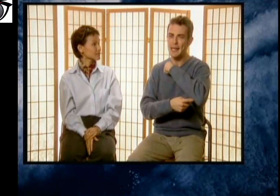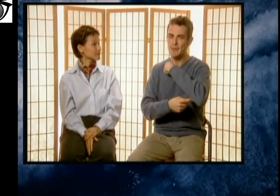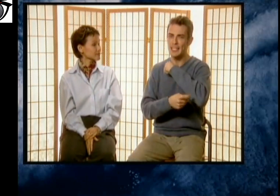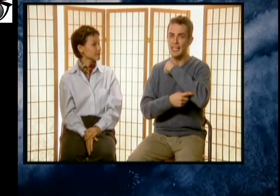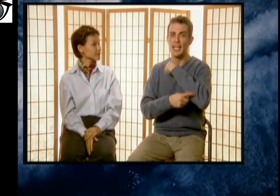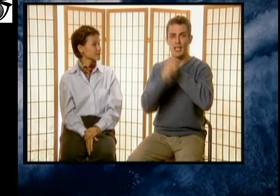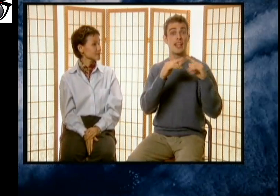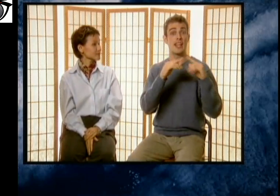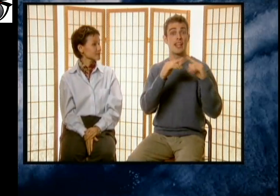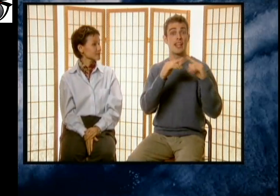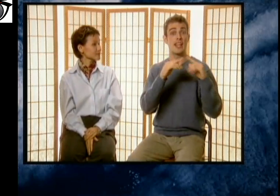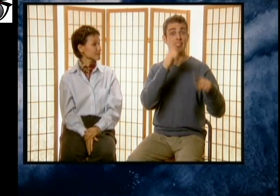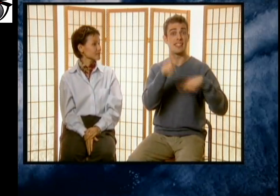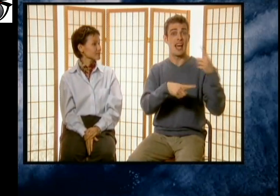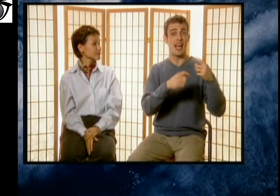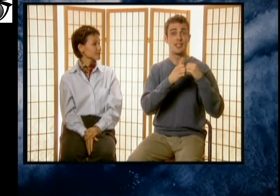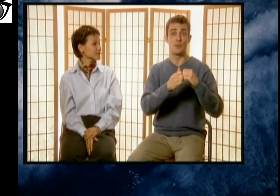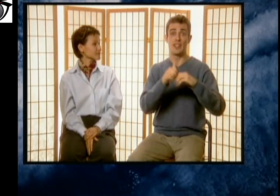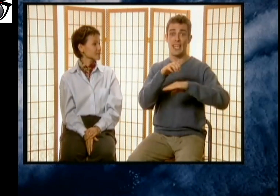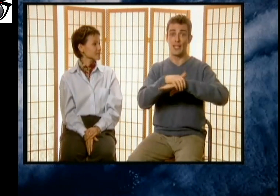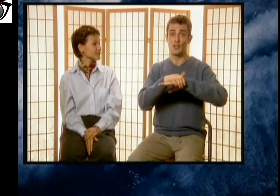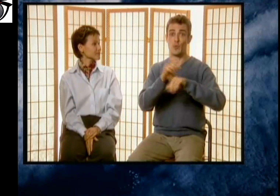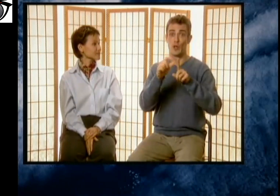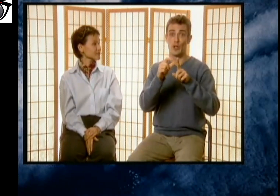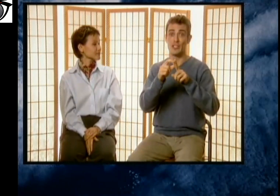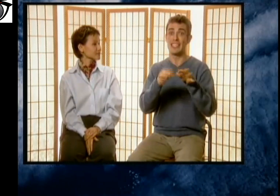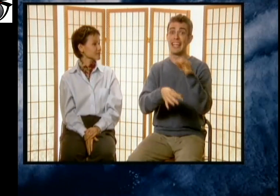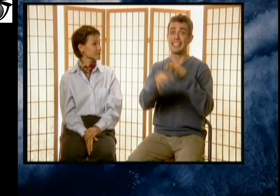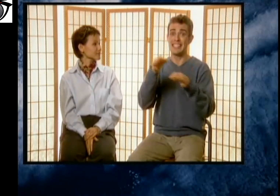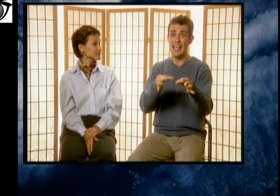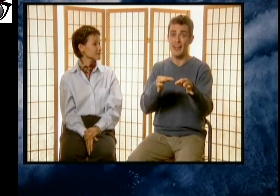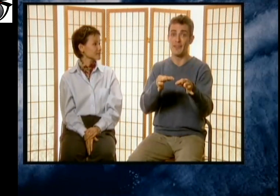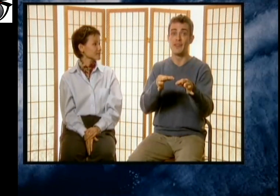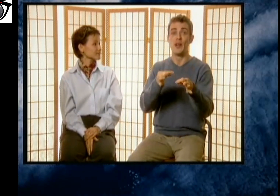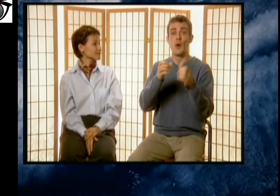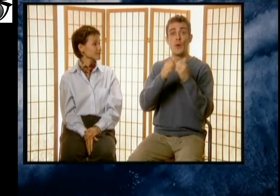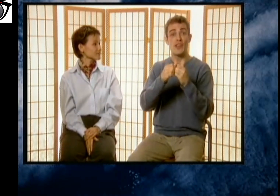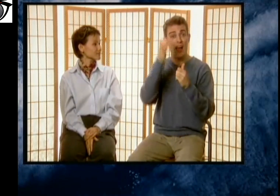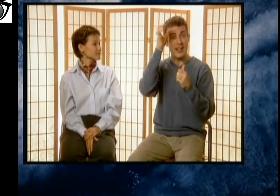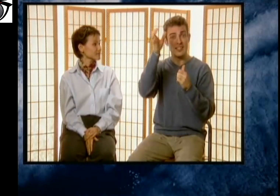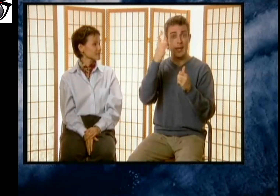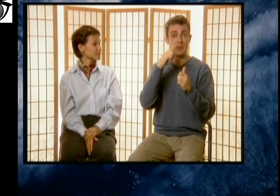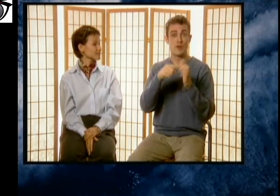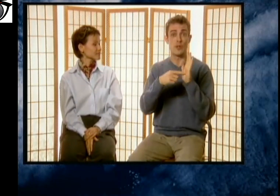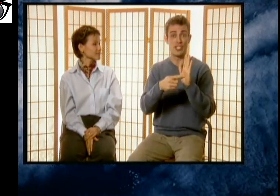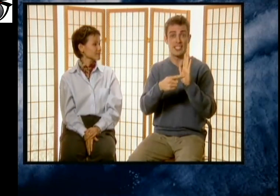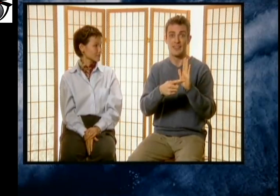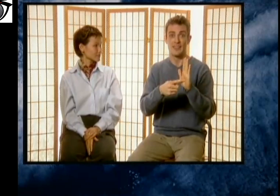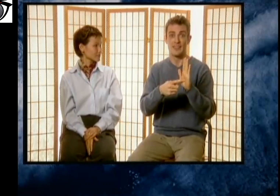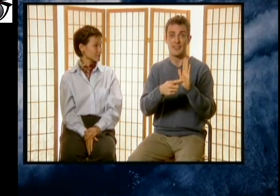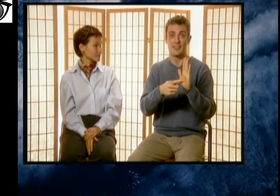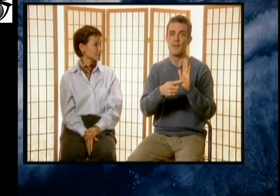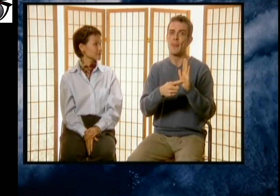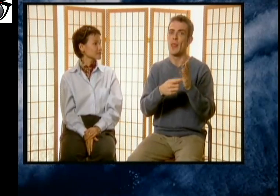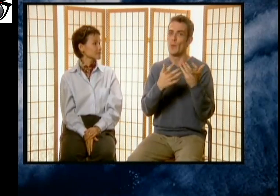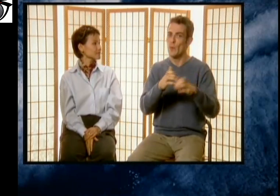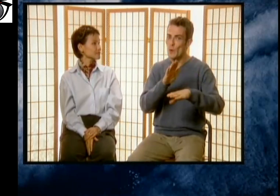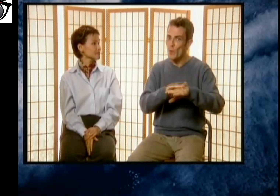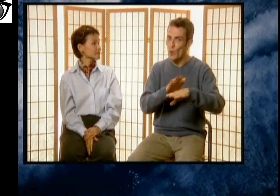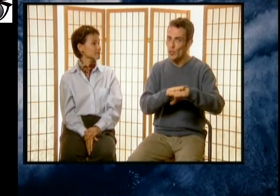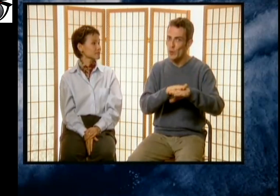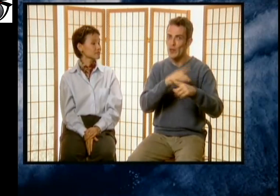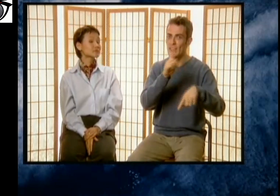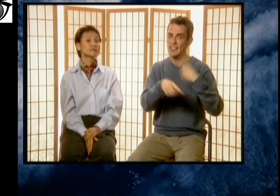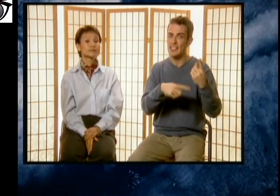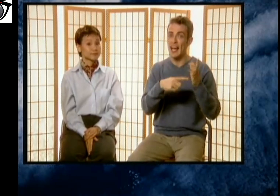it's tempting to equate signs with English words instead of with concepts for which it stands. We